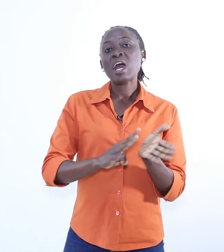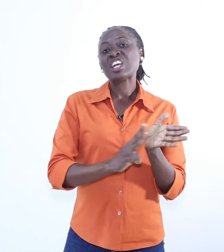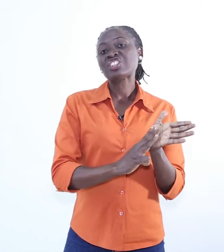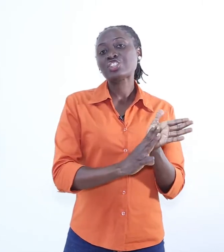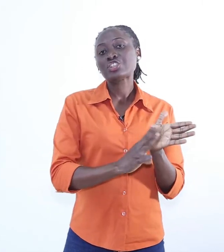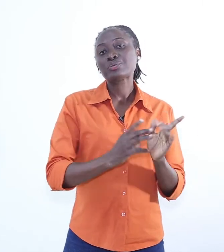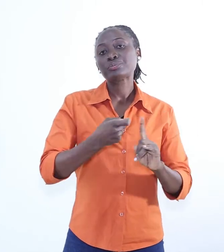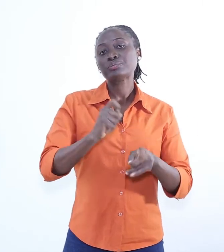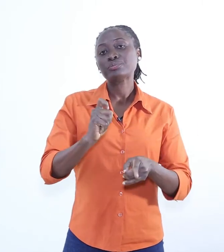March,